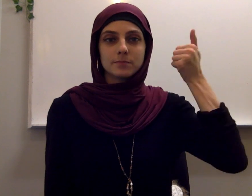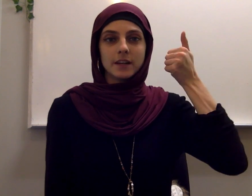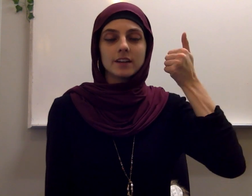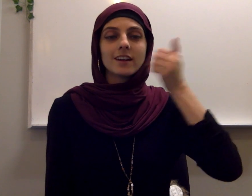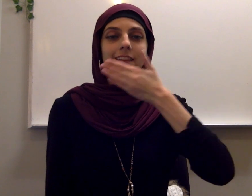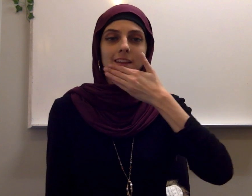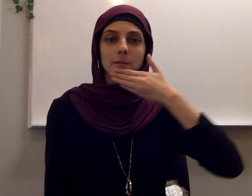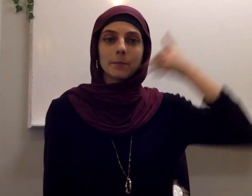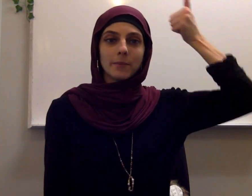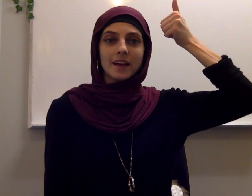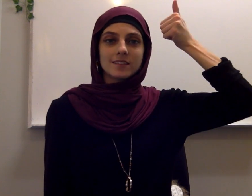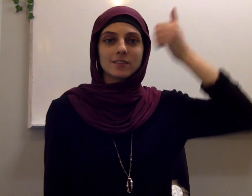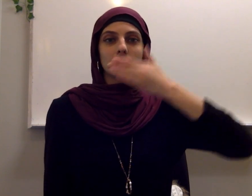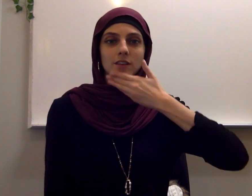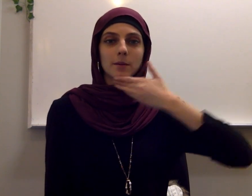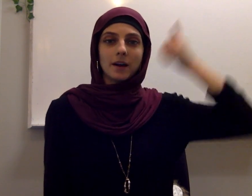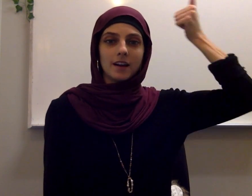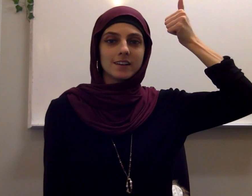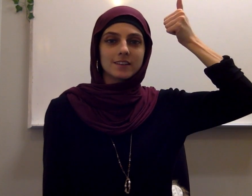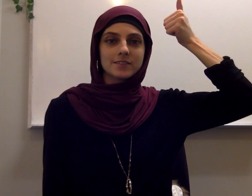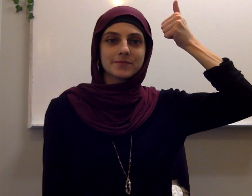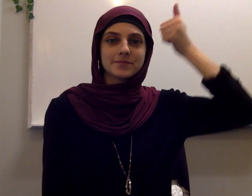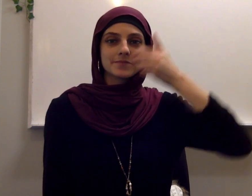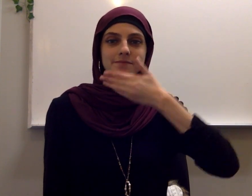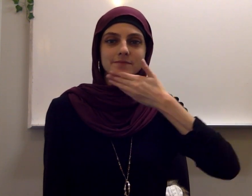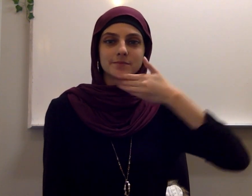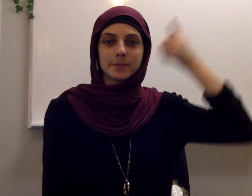Better. And then best goes up higher. Best.